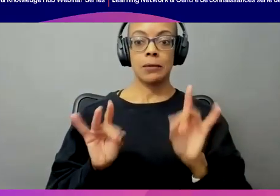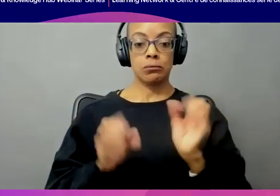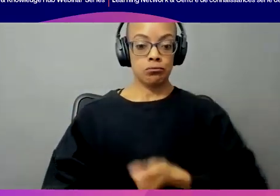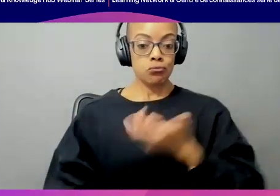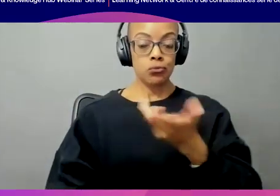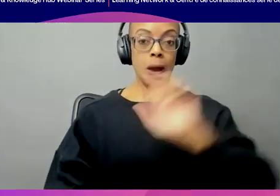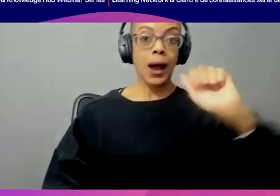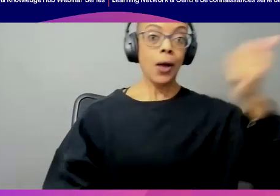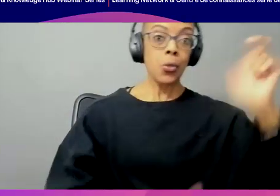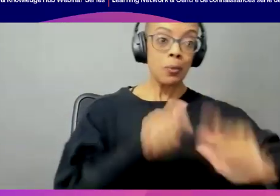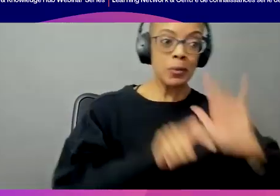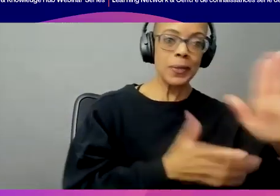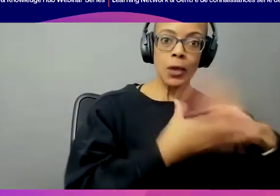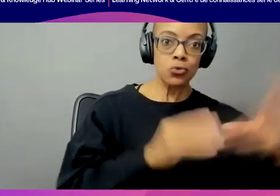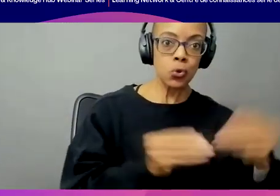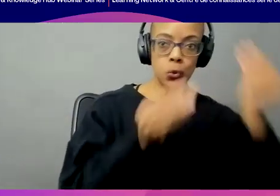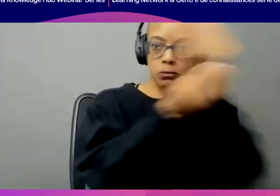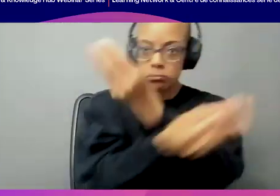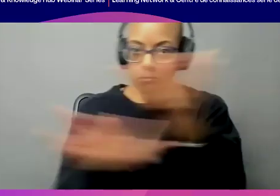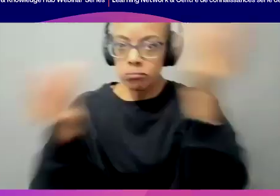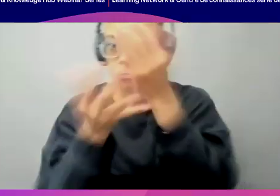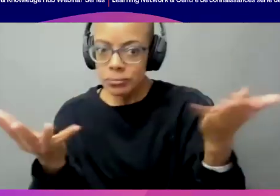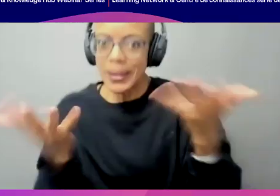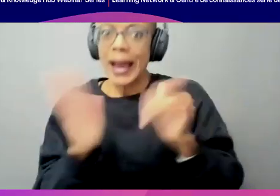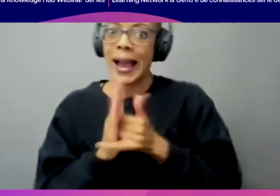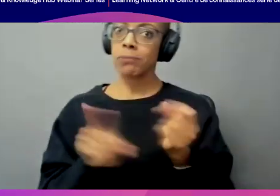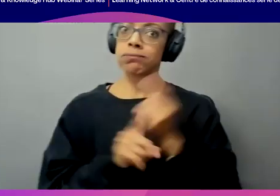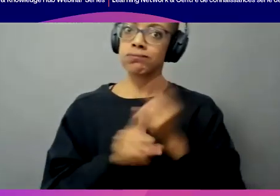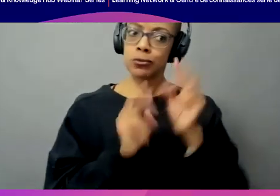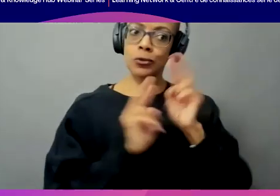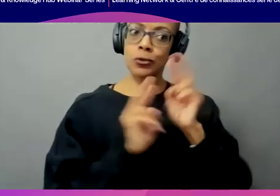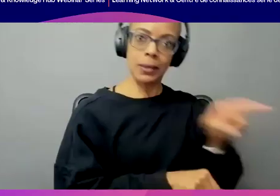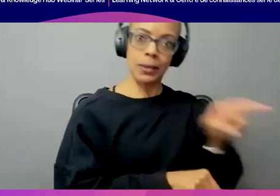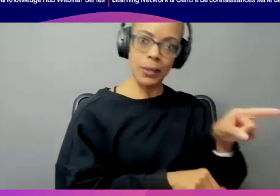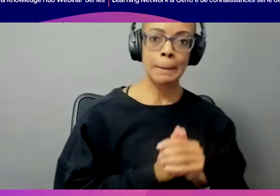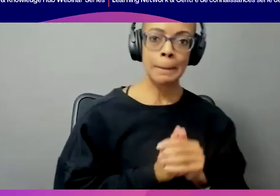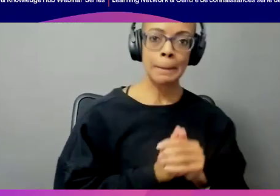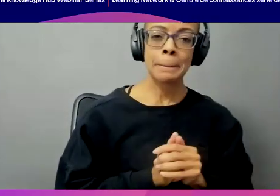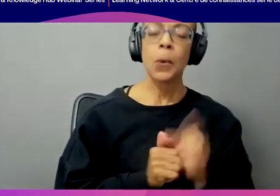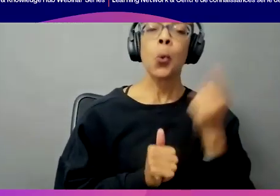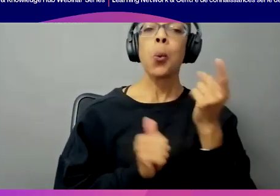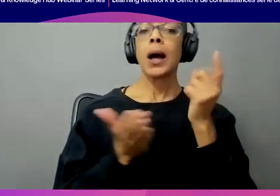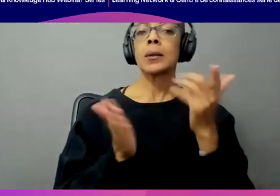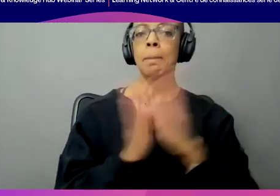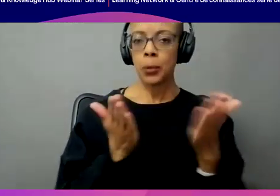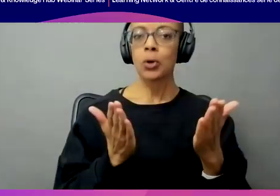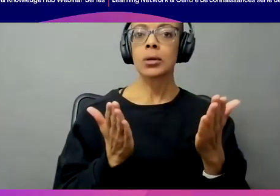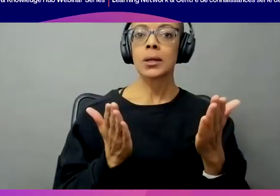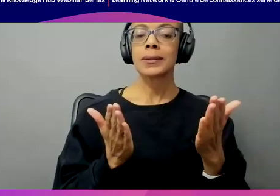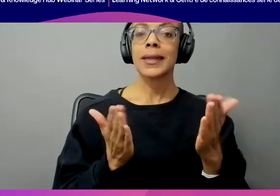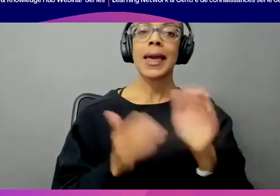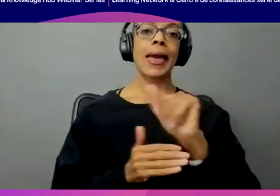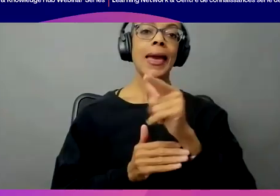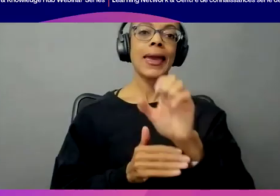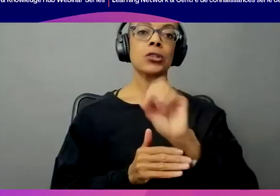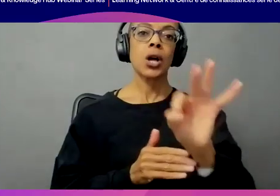back? And I was thinking a lot as all of you were talking about Shoshana Zuboff's book, The Age of Surveillance Capitalism.